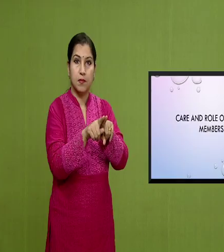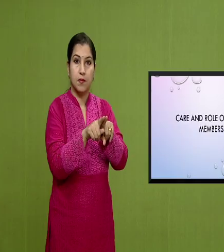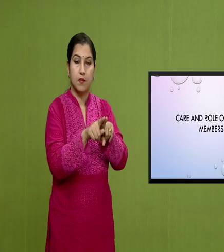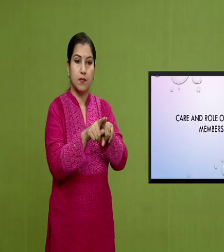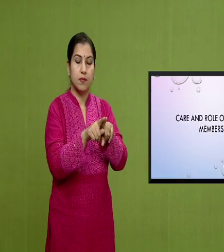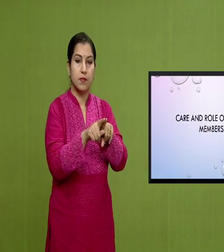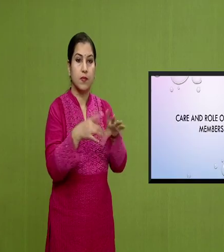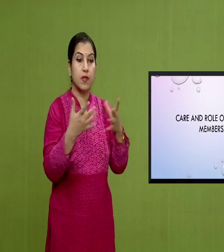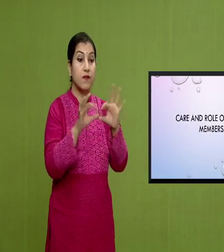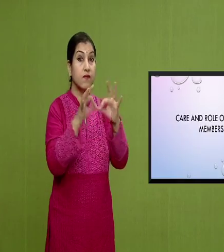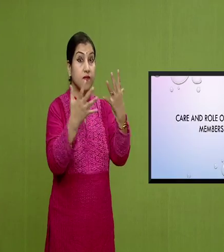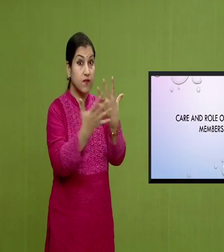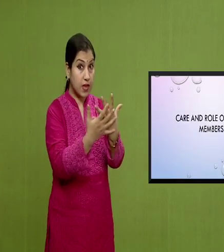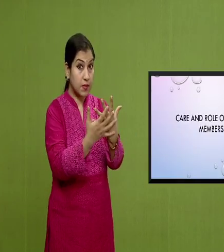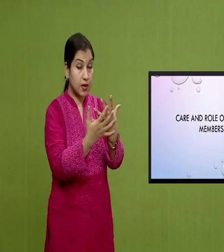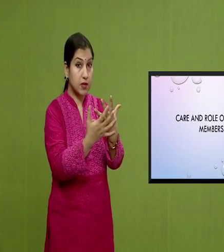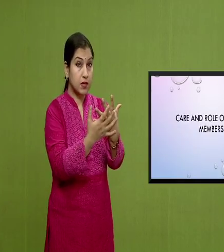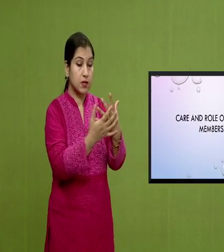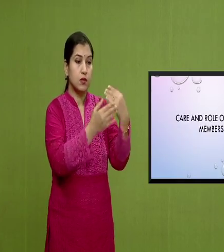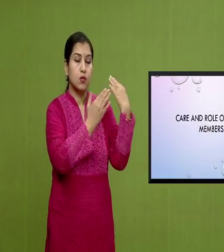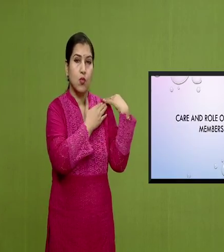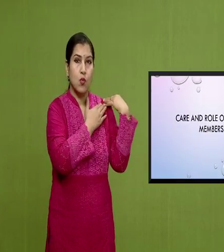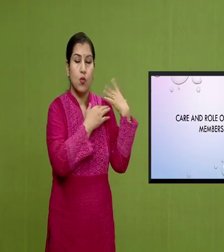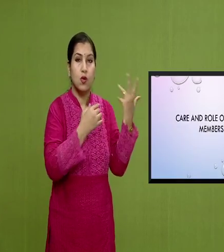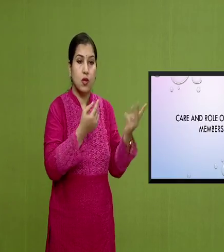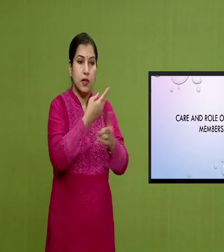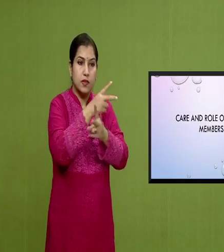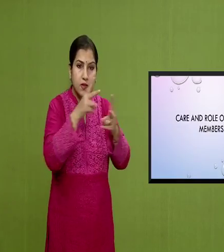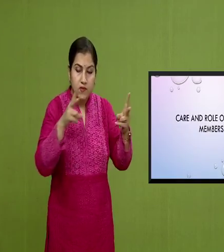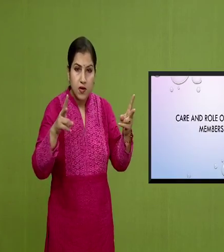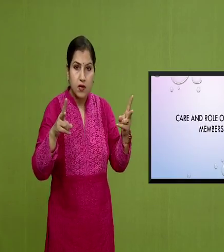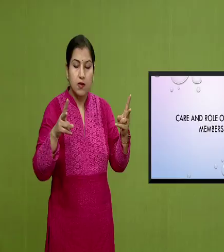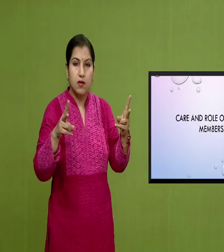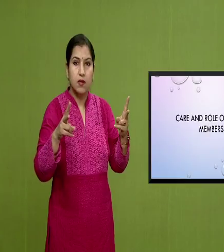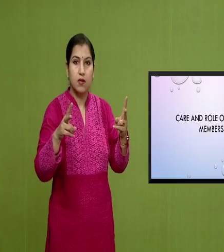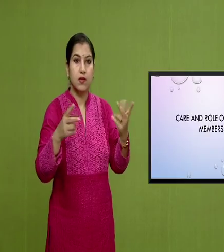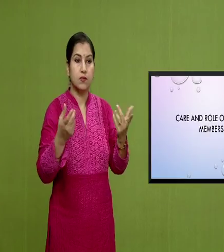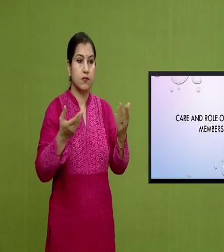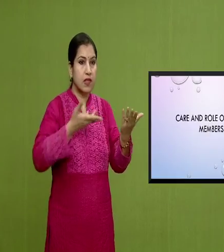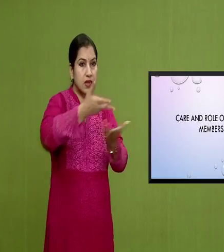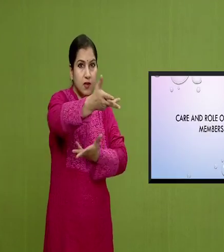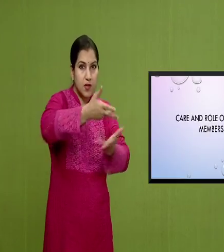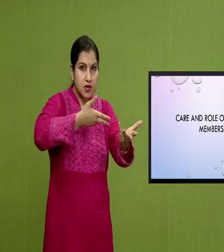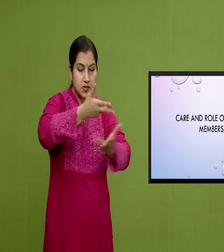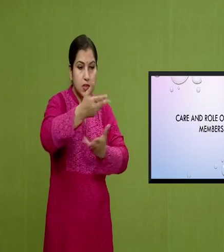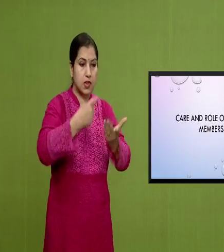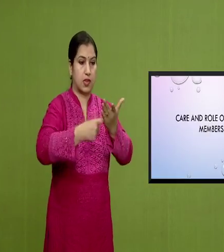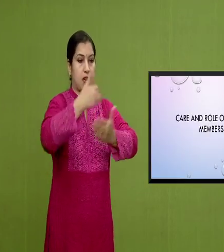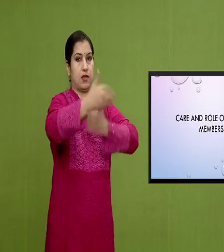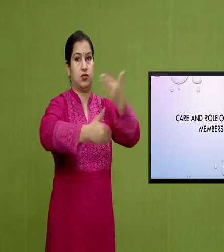of family in different effective interpersonal relationship.